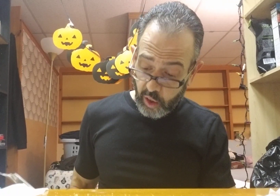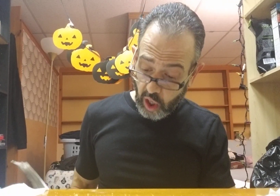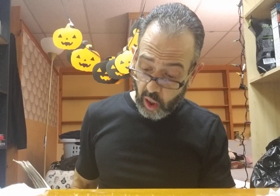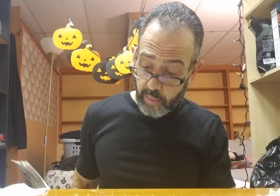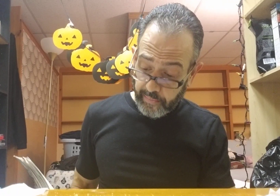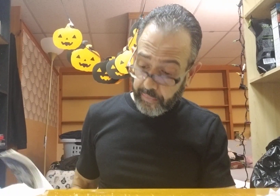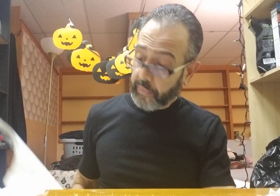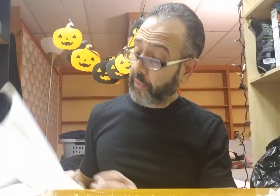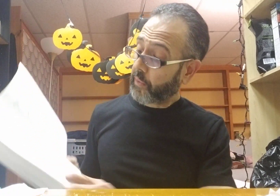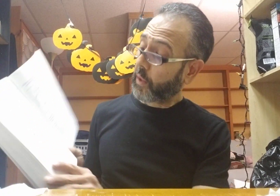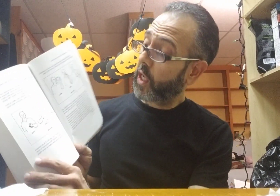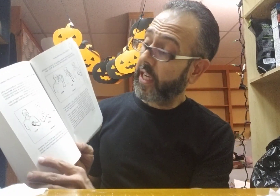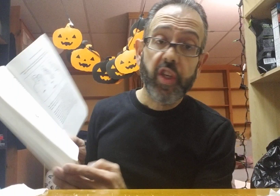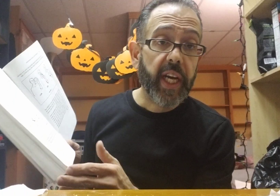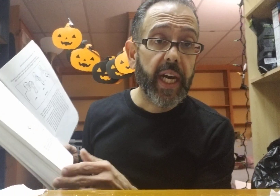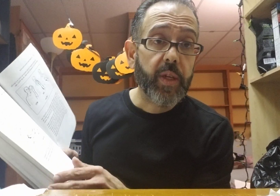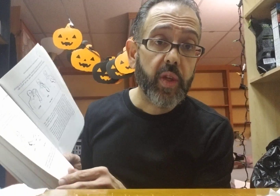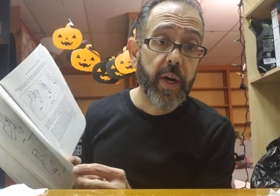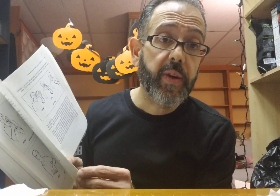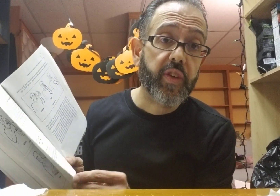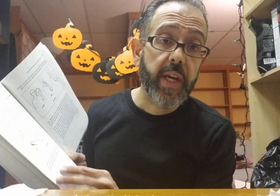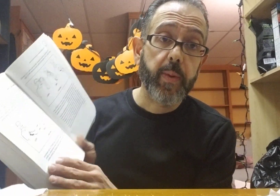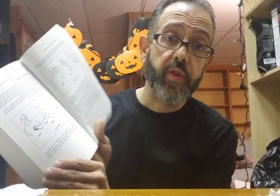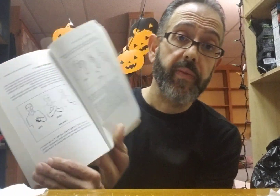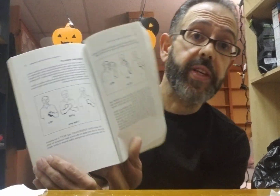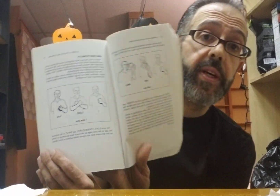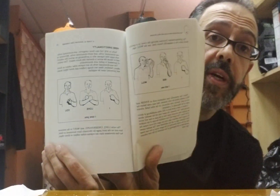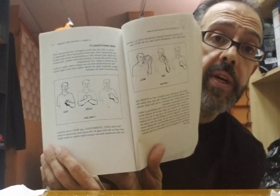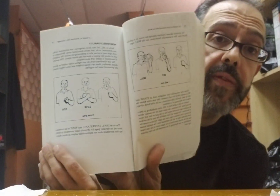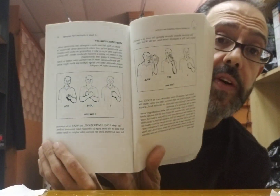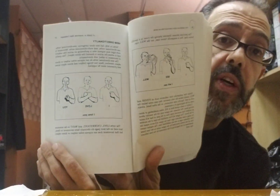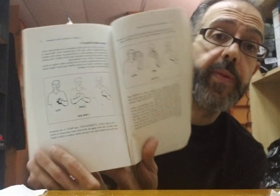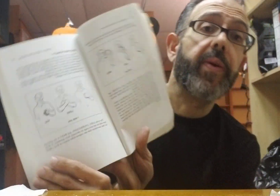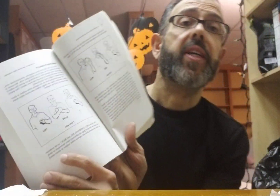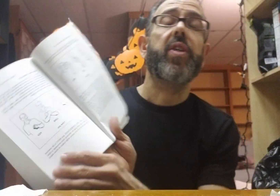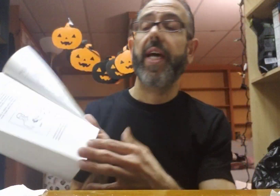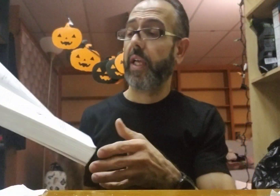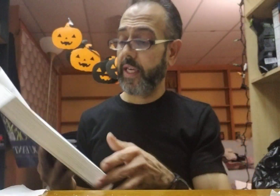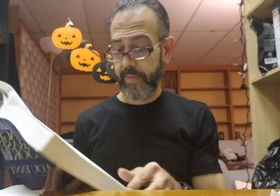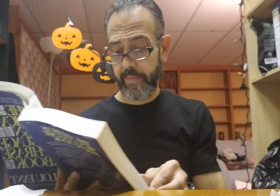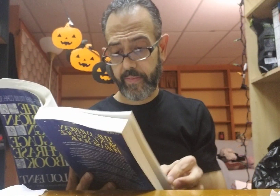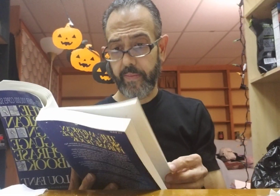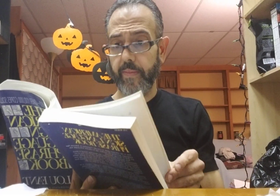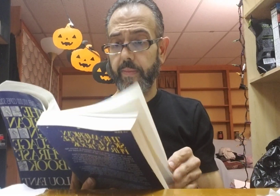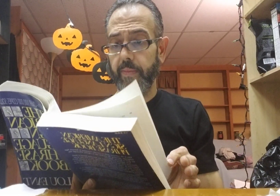So let's check out some other examples of the verb directionality.